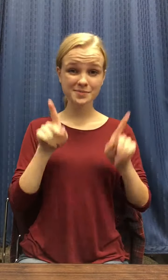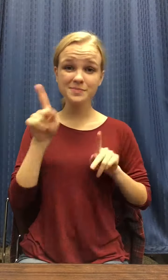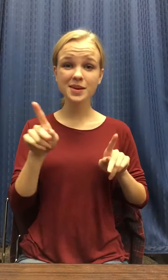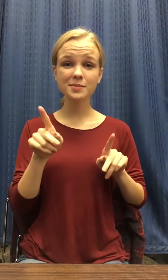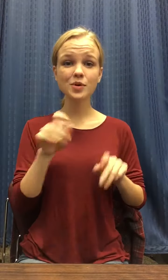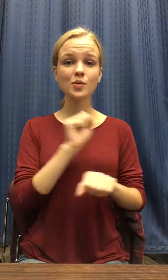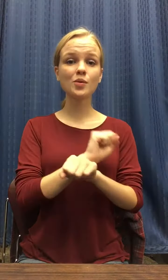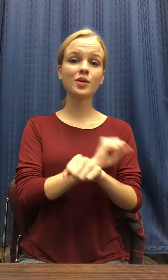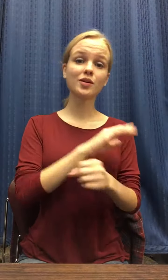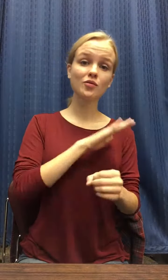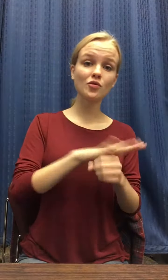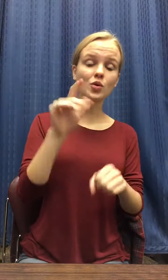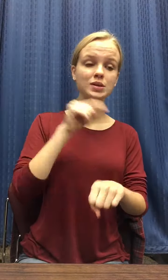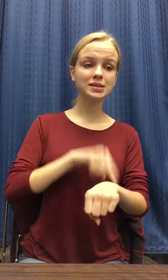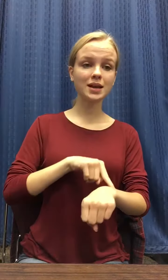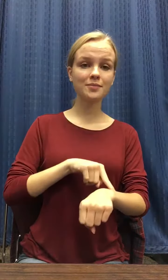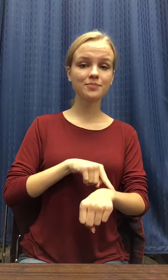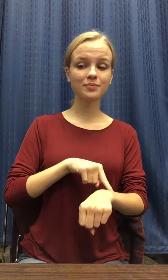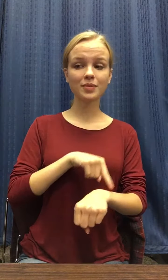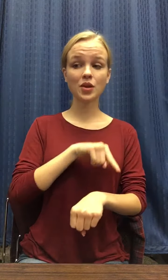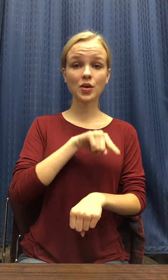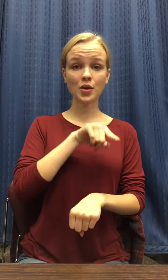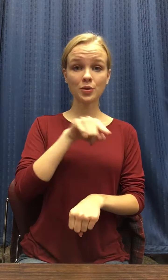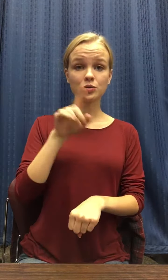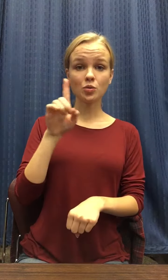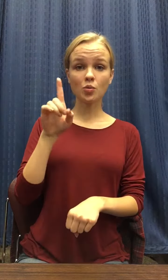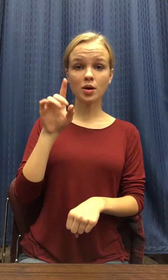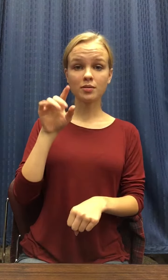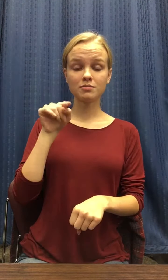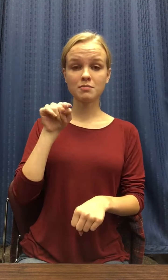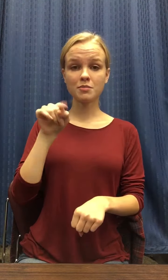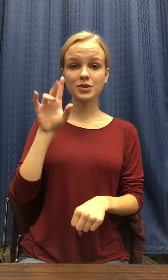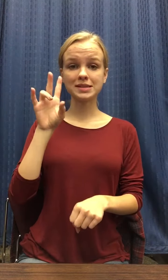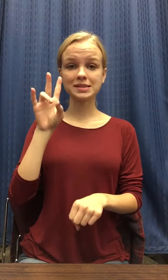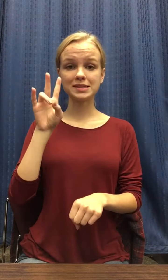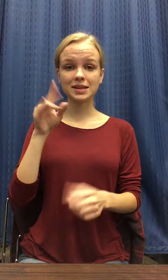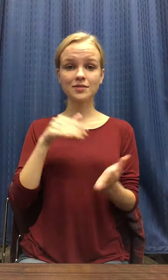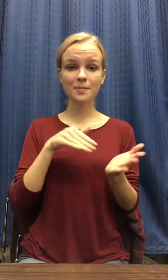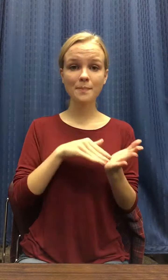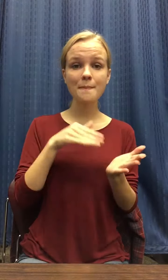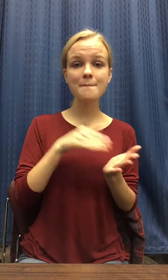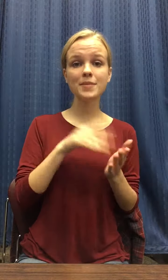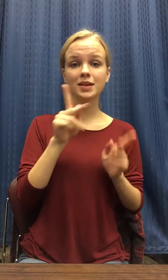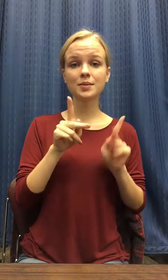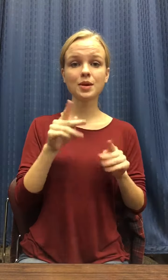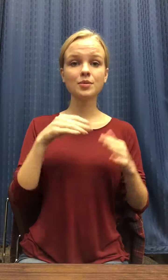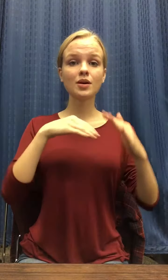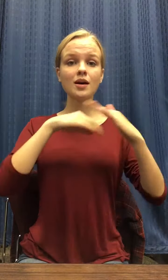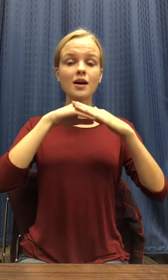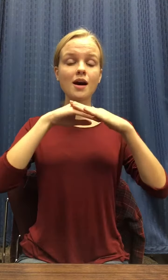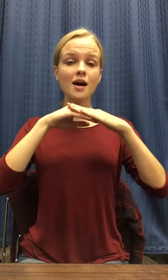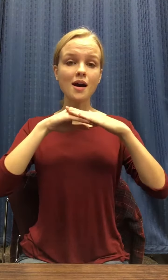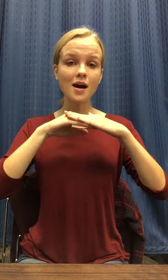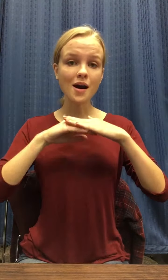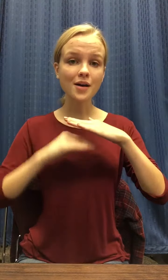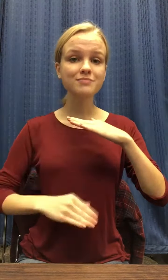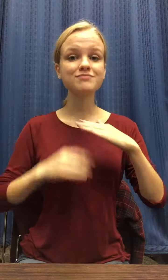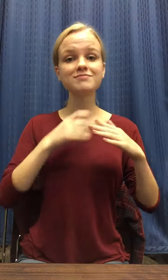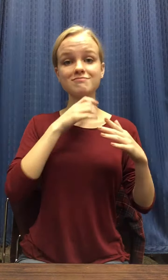under the age of 16 years old, like yourselves. Think about that for a second. 1.7 million